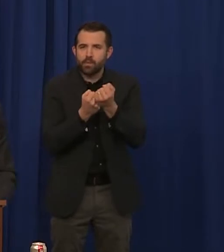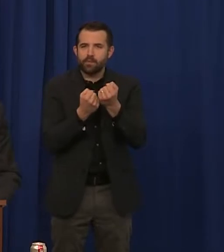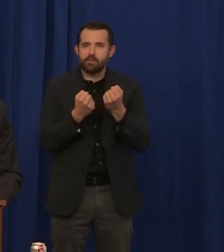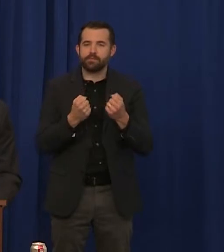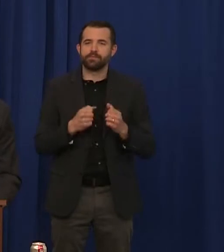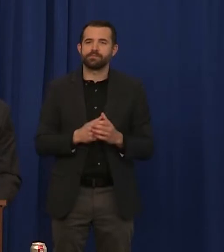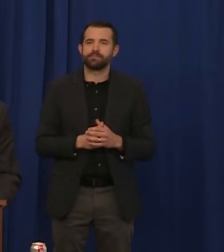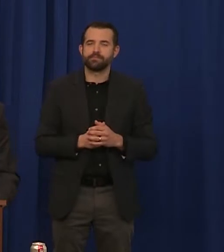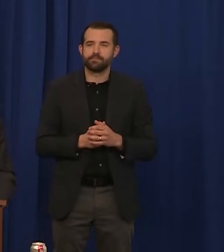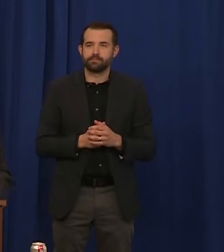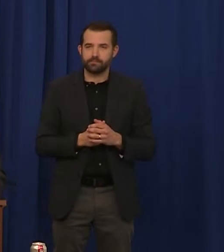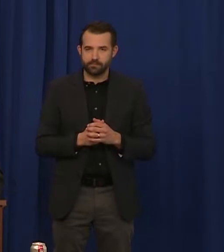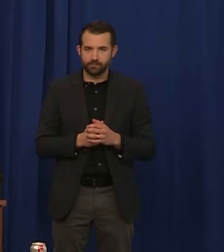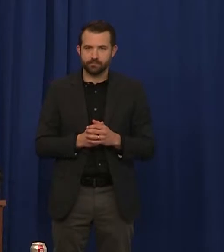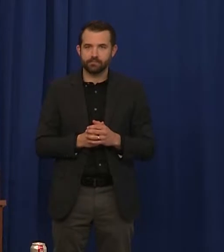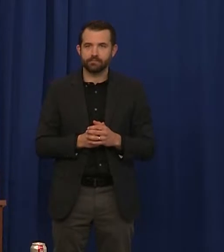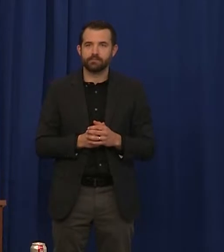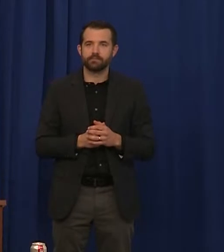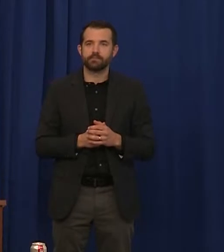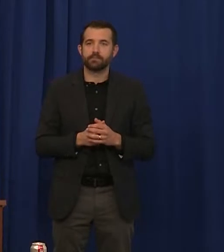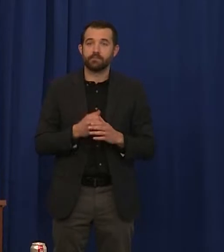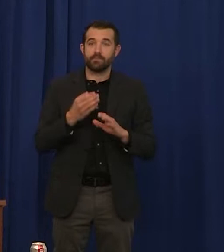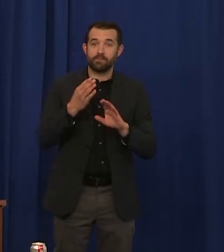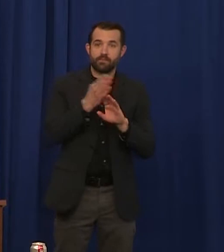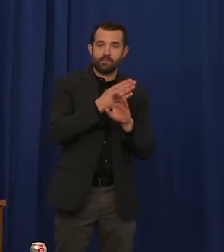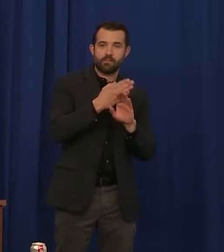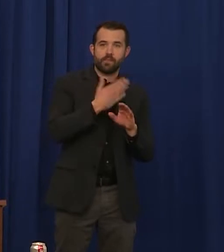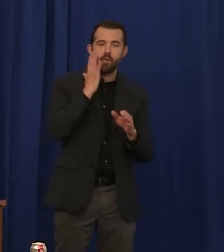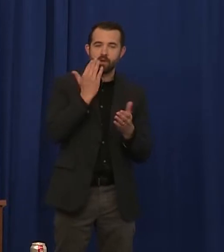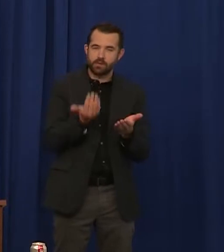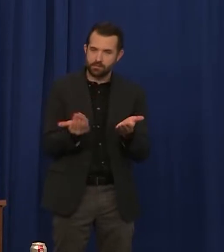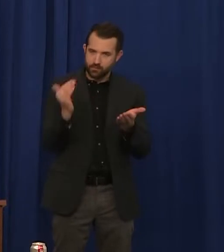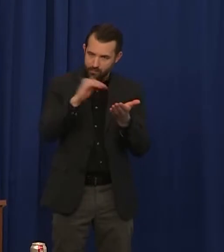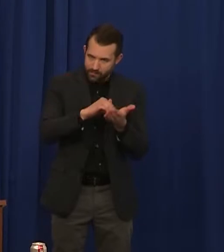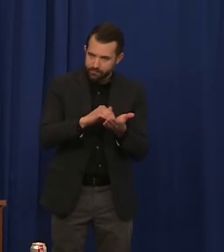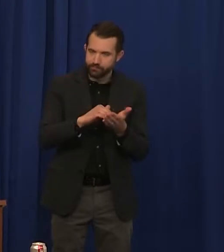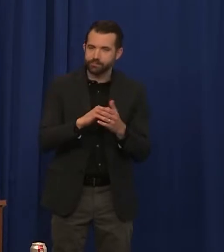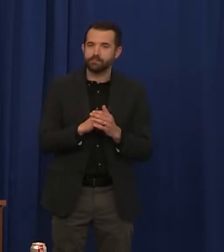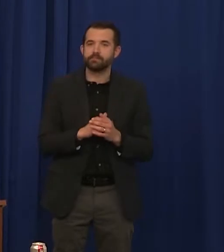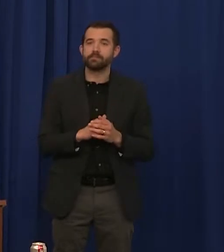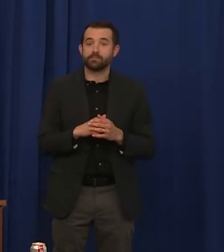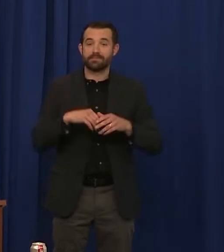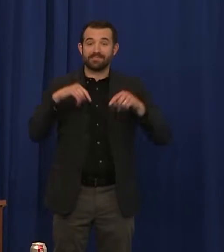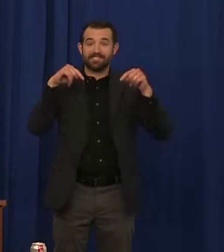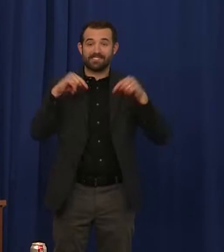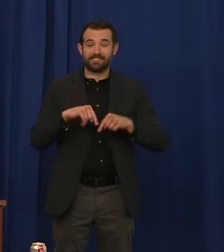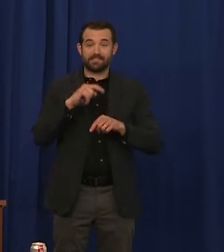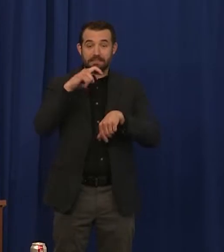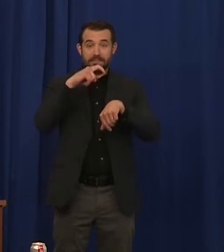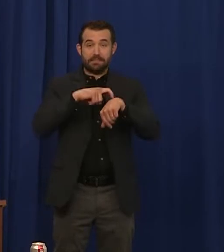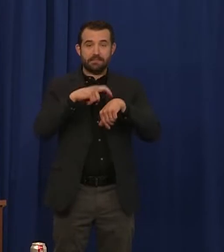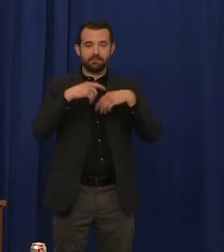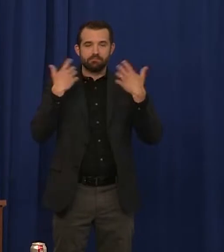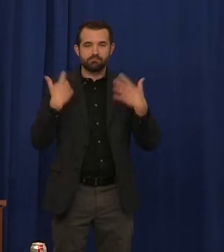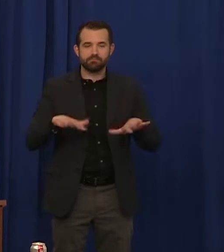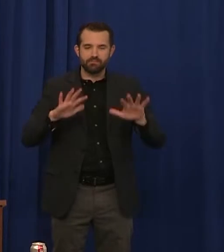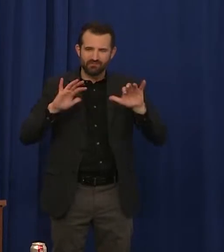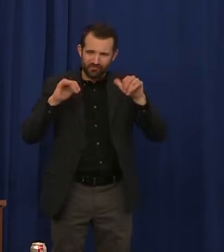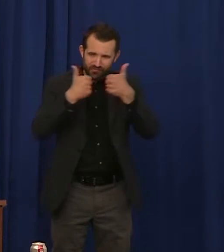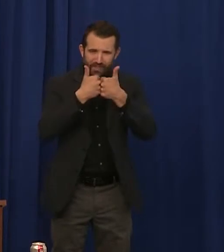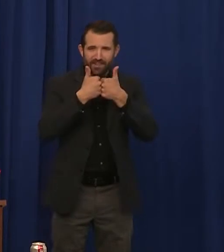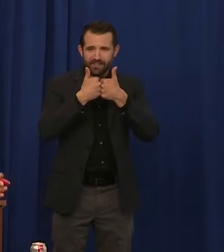I've said, and I'd like to repeat, these are difficult times for all of us, and the effects of COVID-19